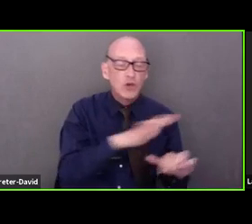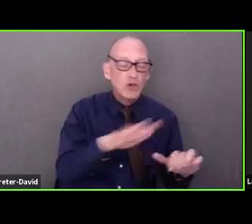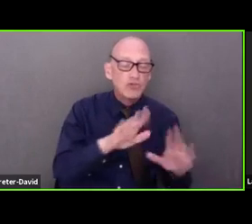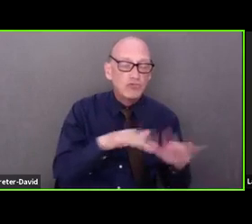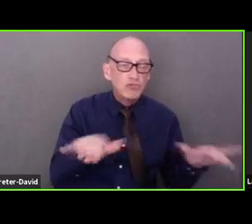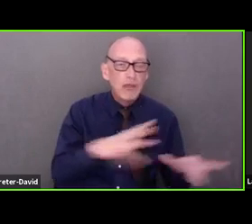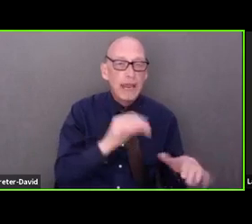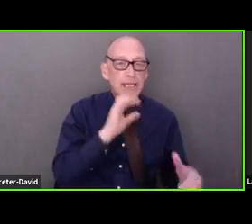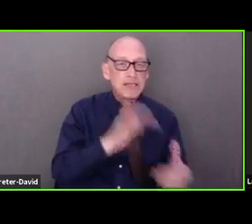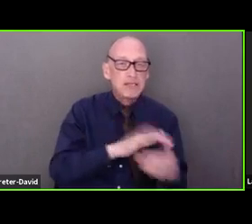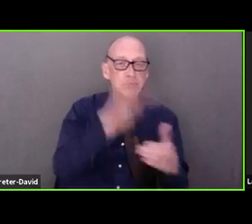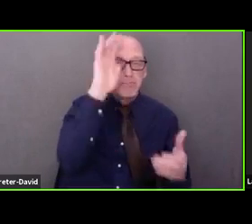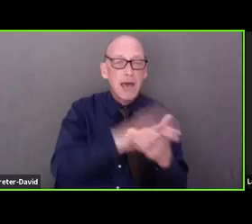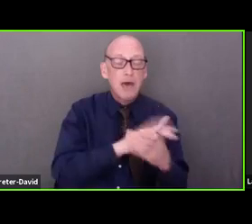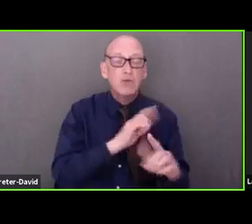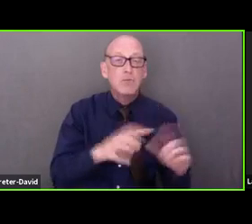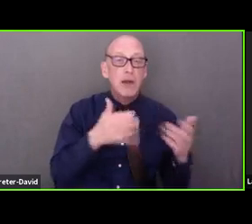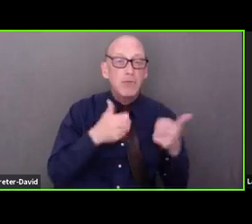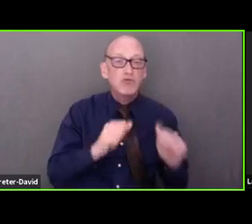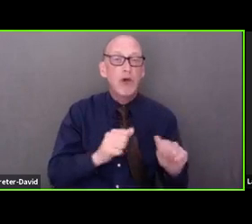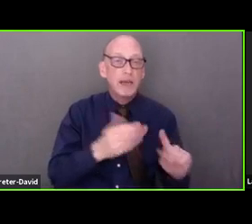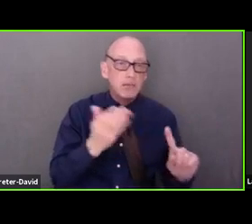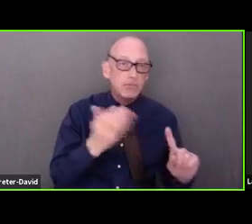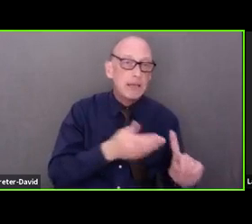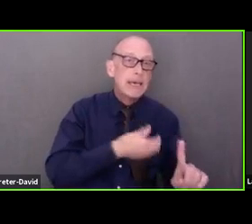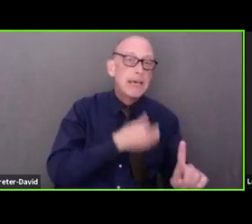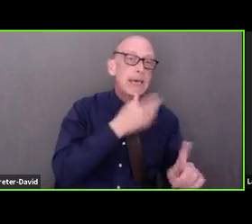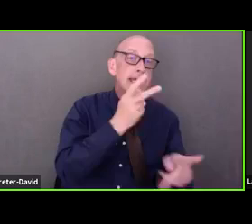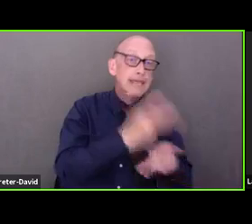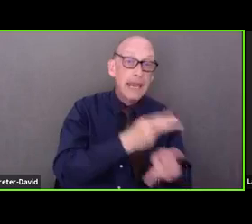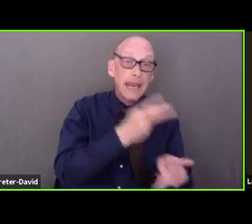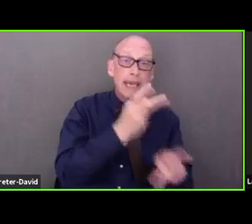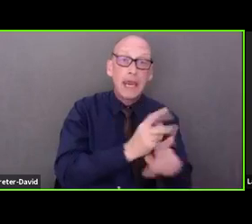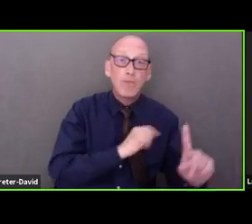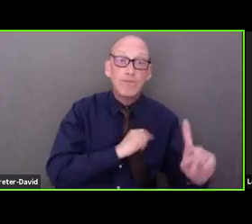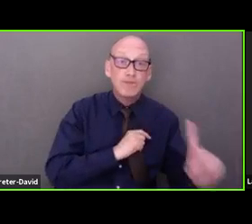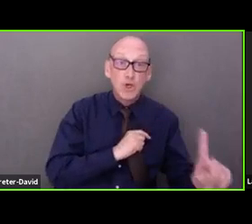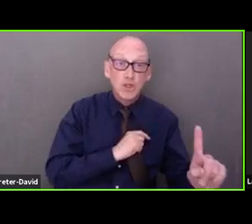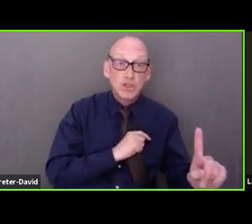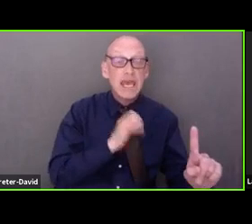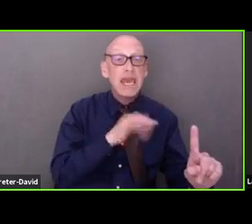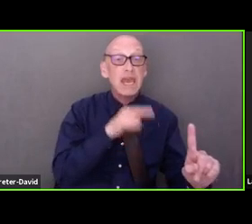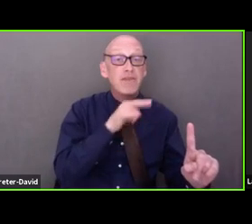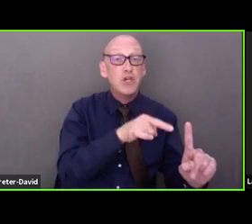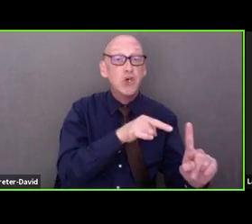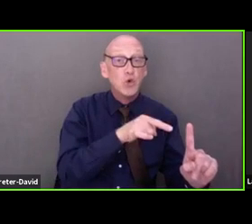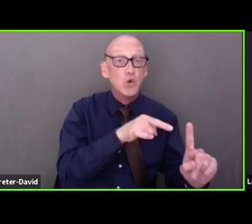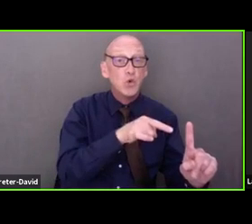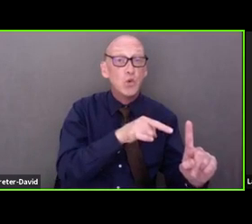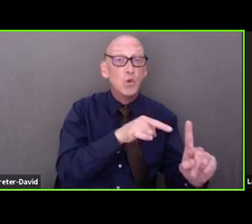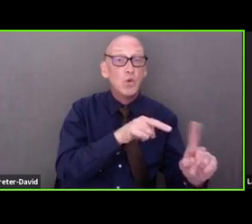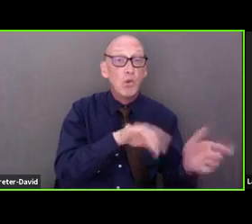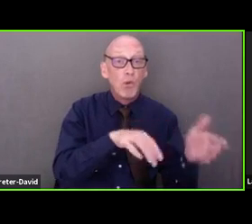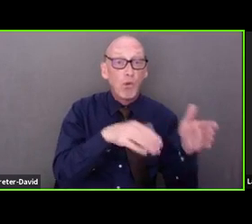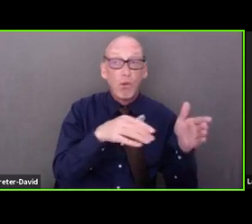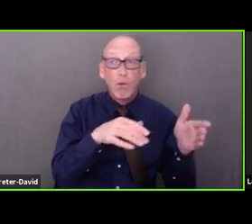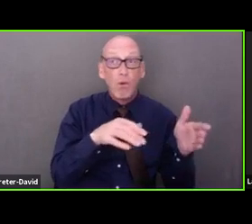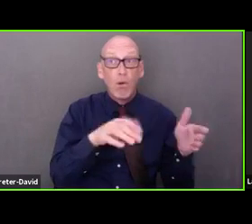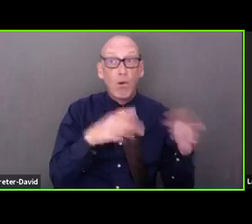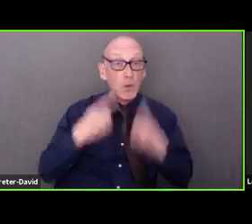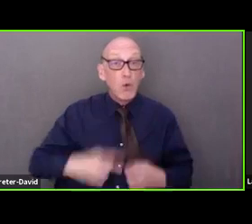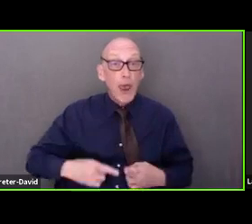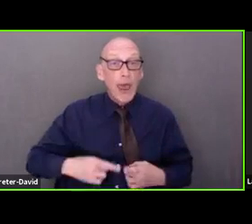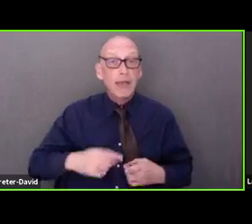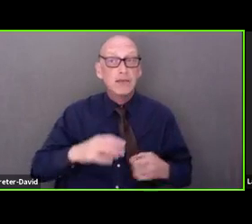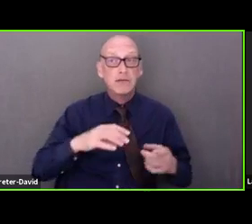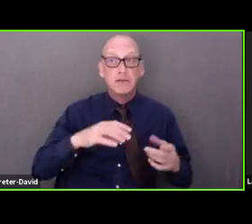trying to get them to do is to take care of themselves first, because if they go down, so goes the family. And so what does that mean? I really try